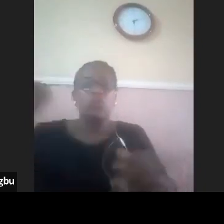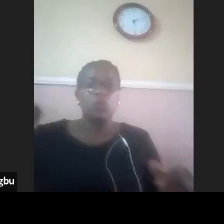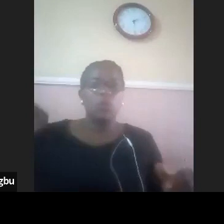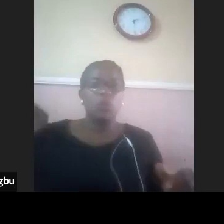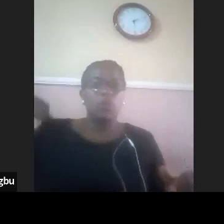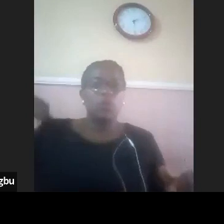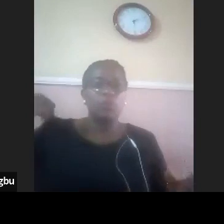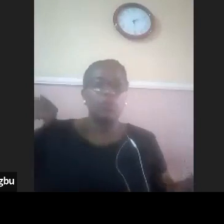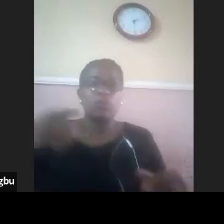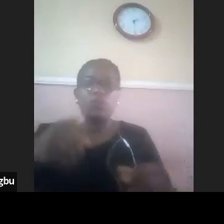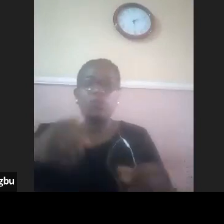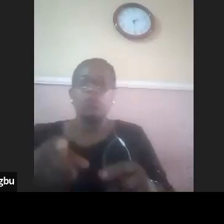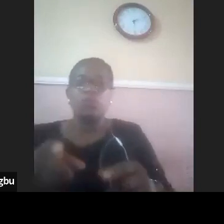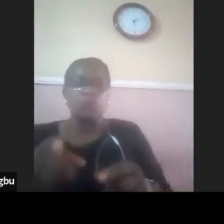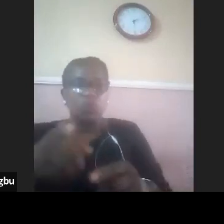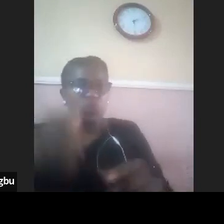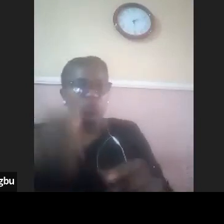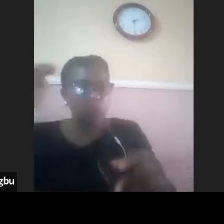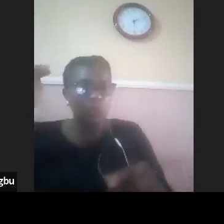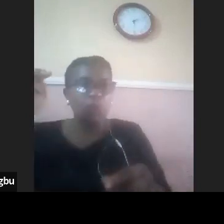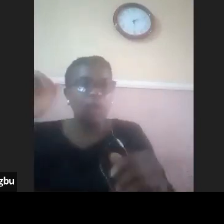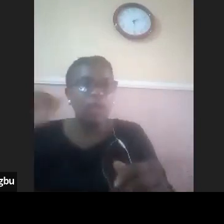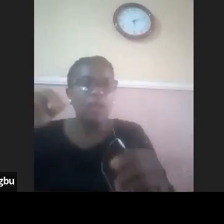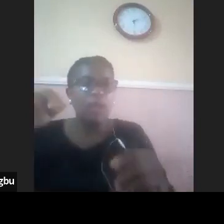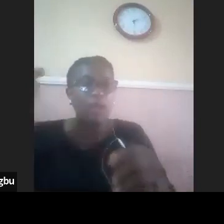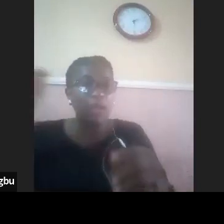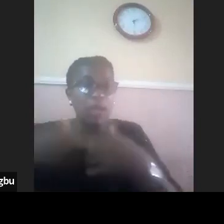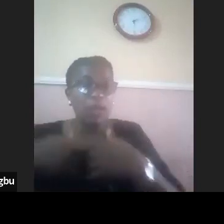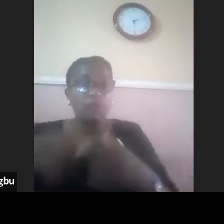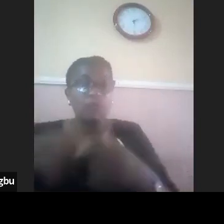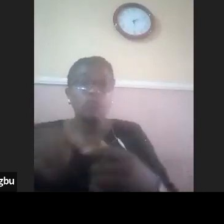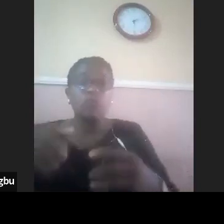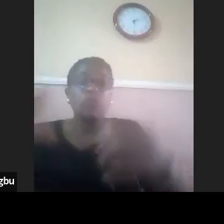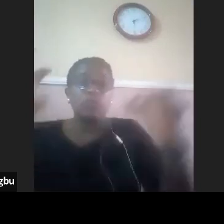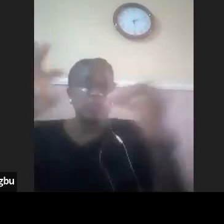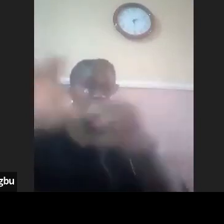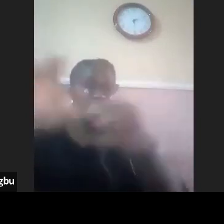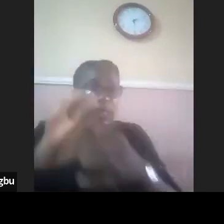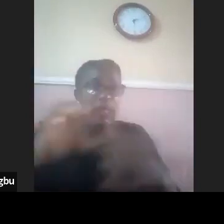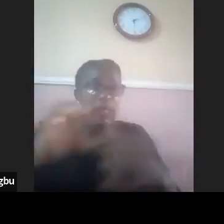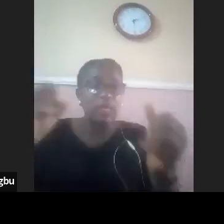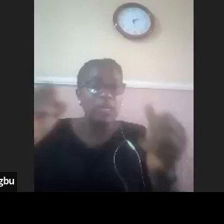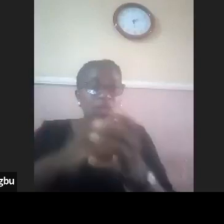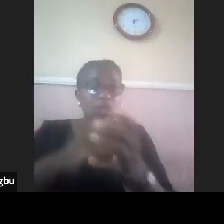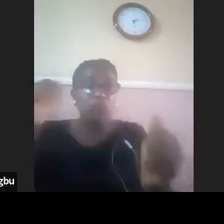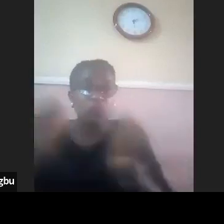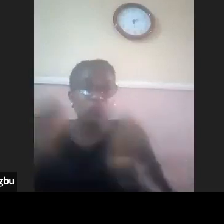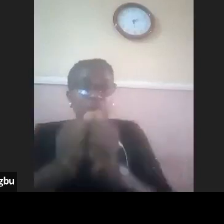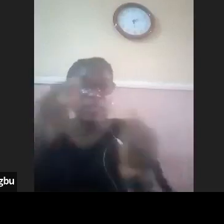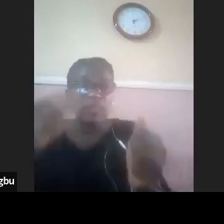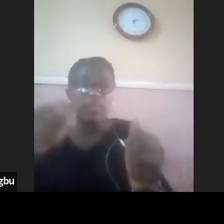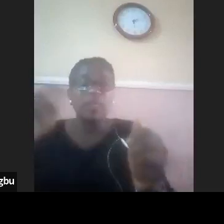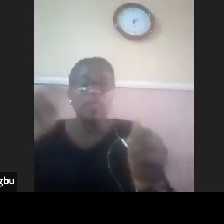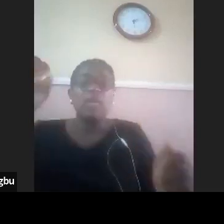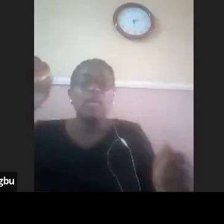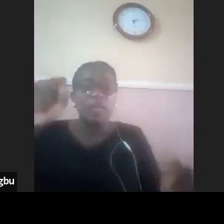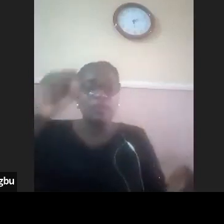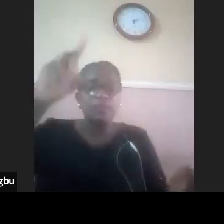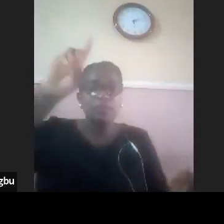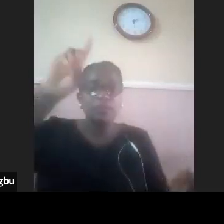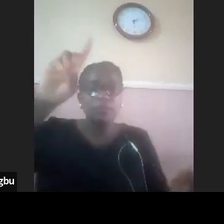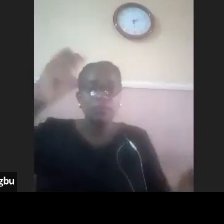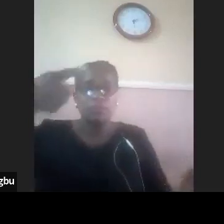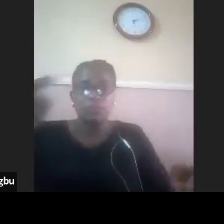proposed study. This one already introduces you to the SDGs that you're going to fill down there. So if